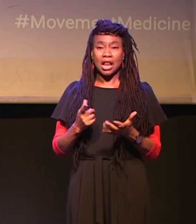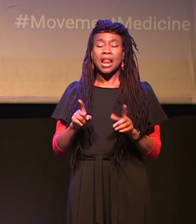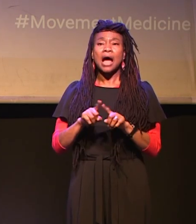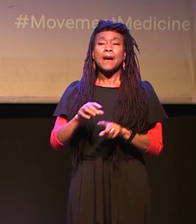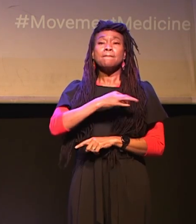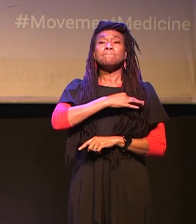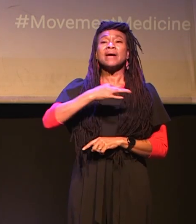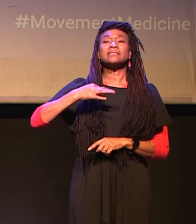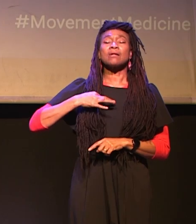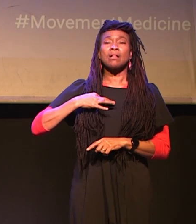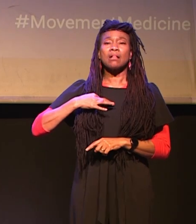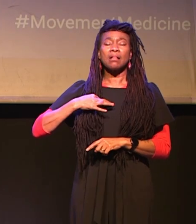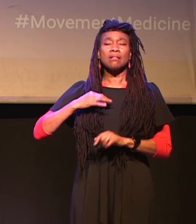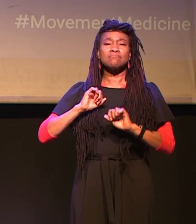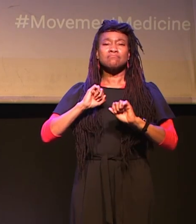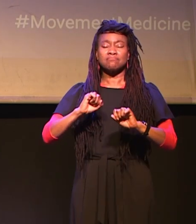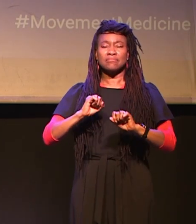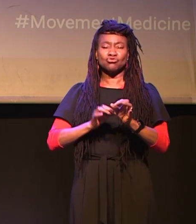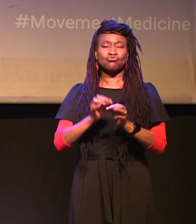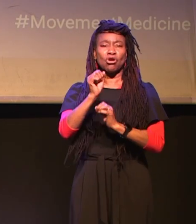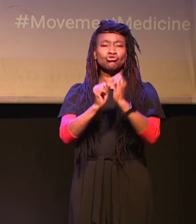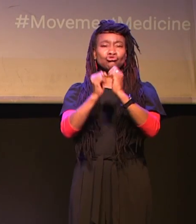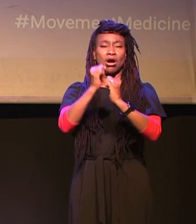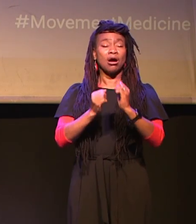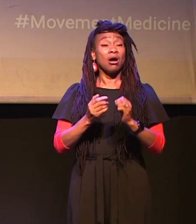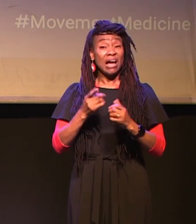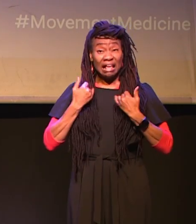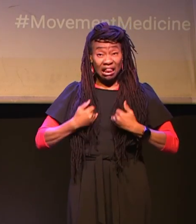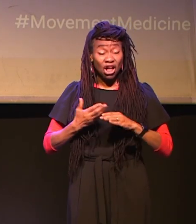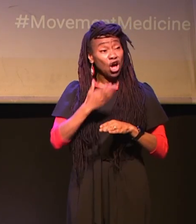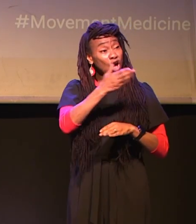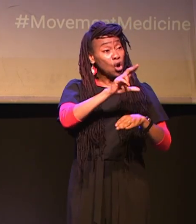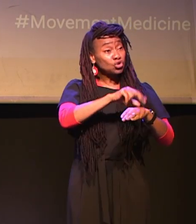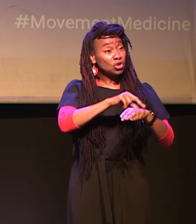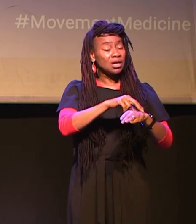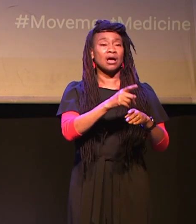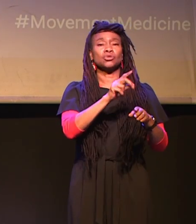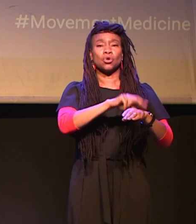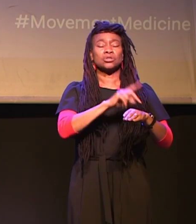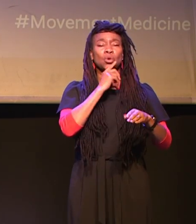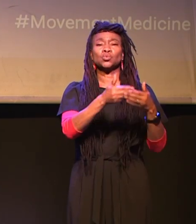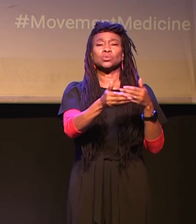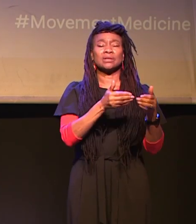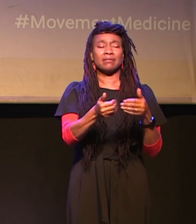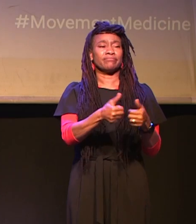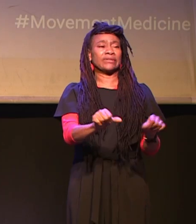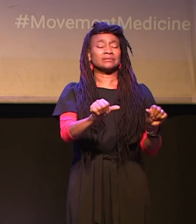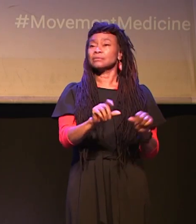go doctor, get fixed, them kind of things. Um, for me, healing is like, it's a